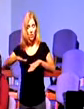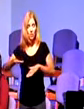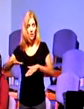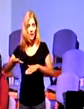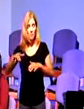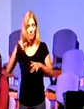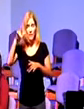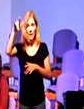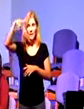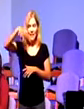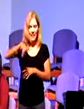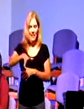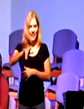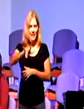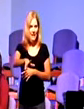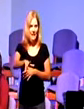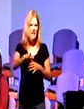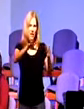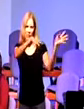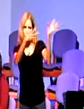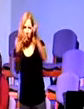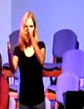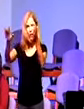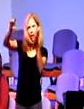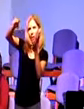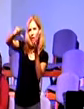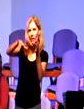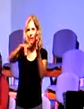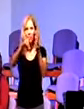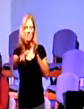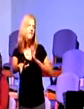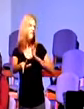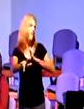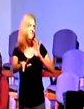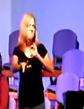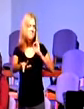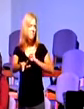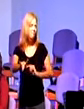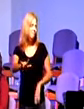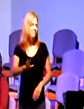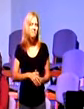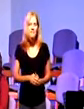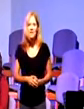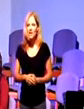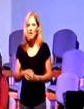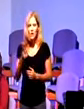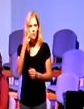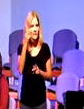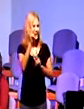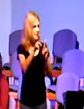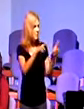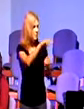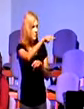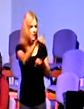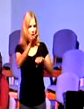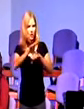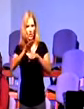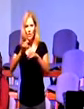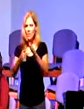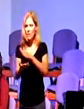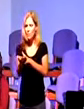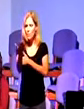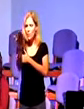has landed. There was weather this morning, but it was fine. It wasn't an issue at all. And you see people around church this